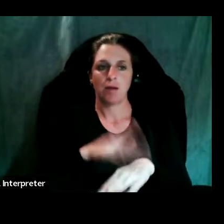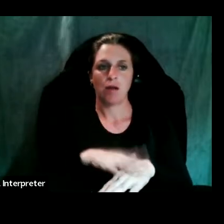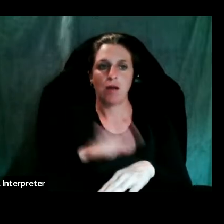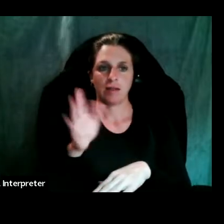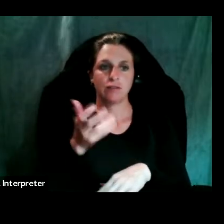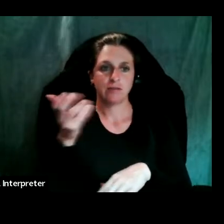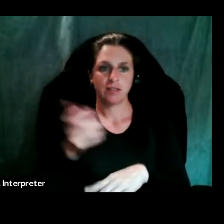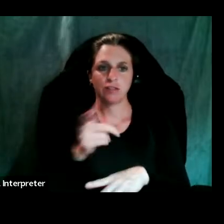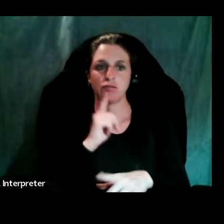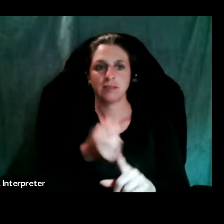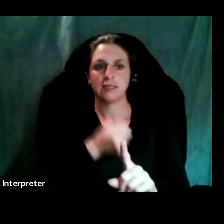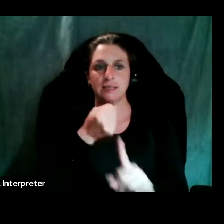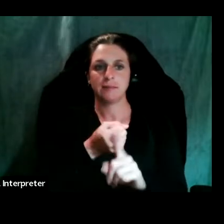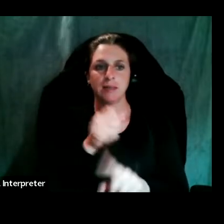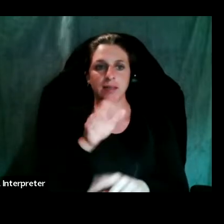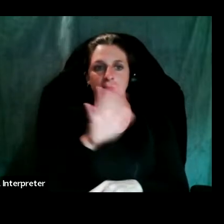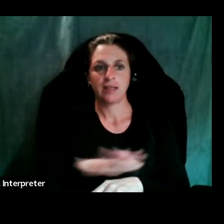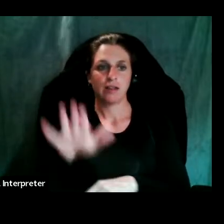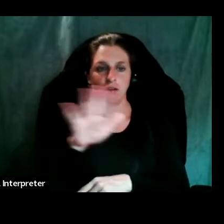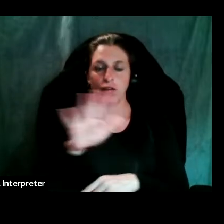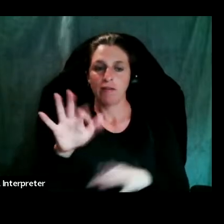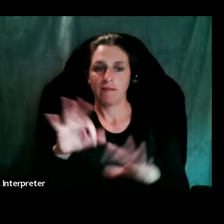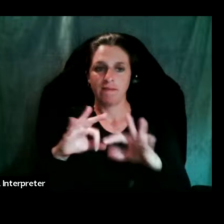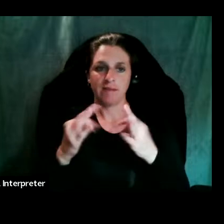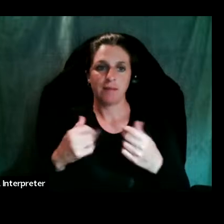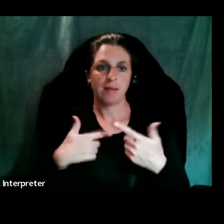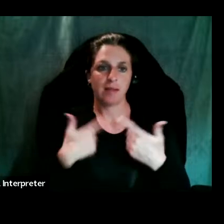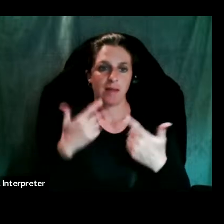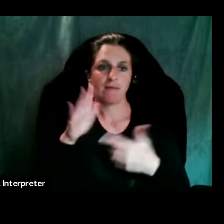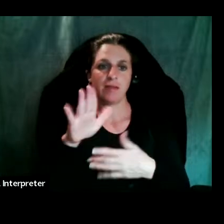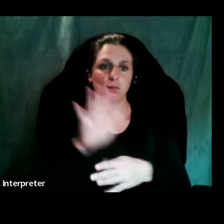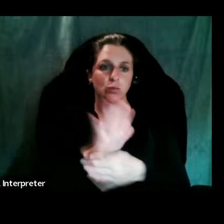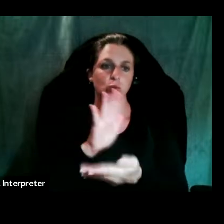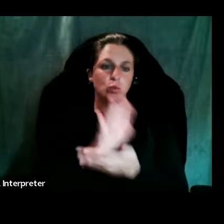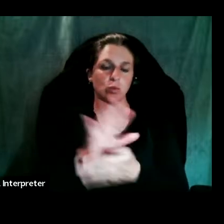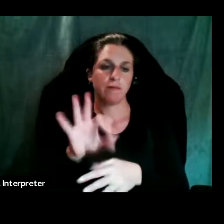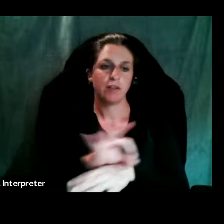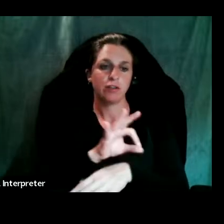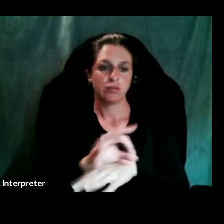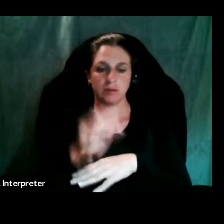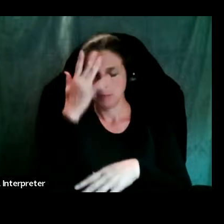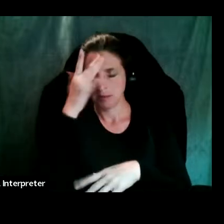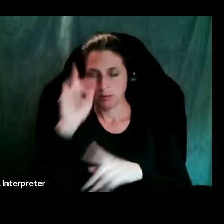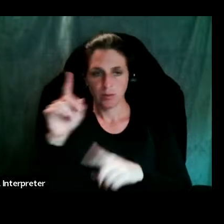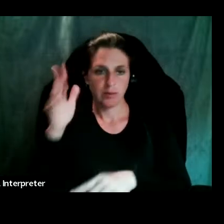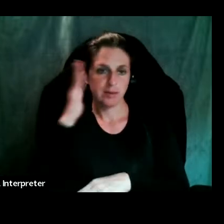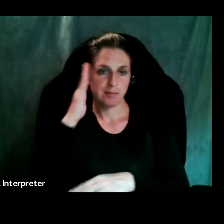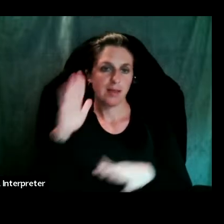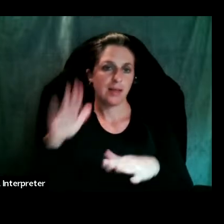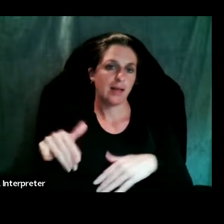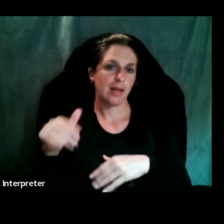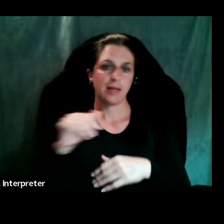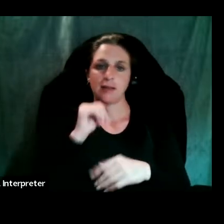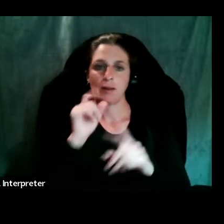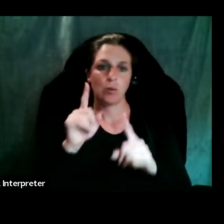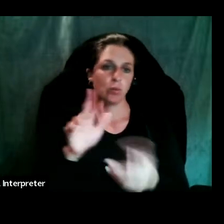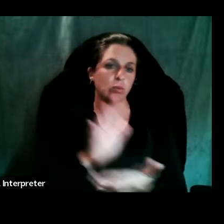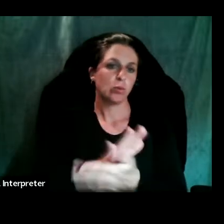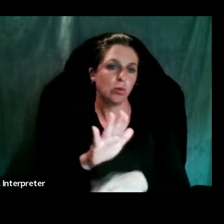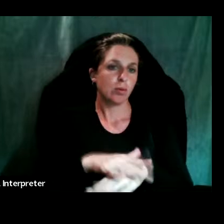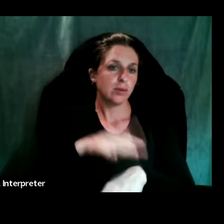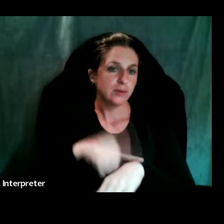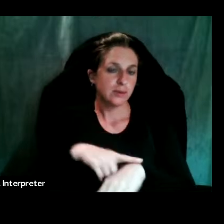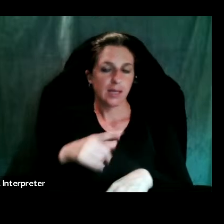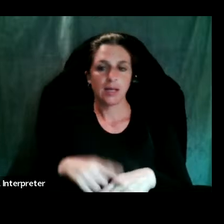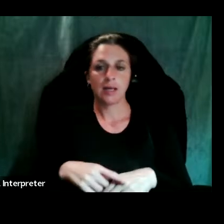really impacting their family life, their school functioning, because they're going to bed late, they're not attending school on time.